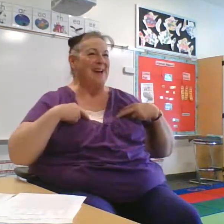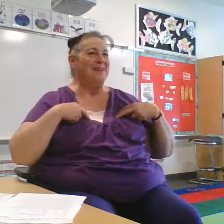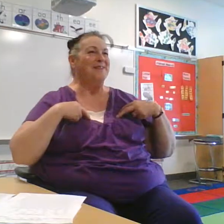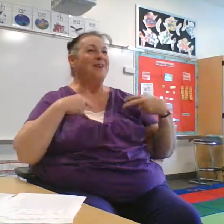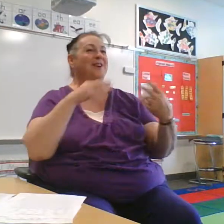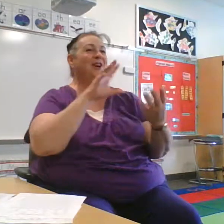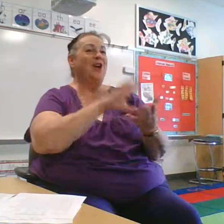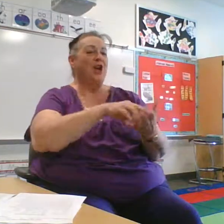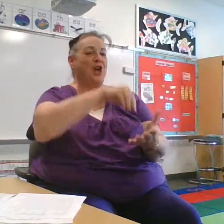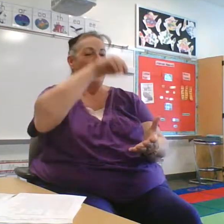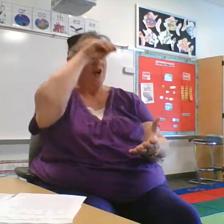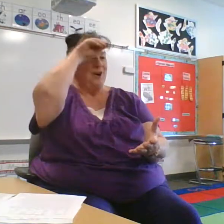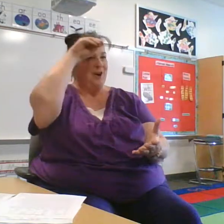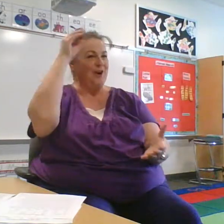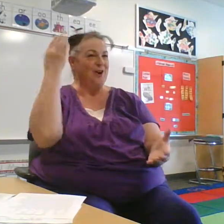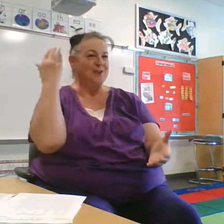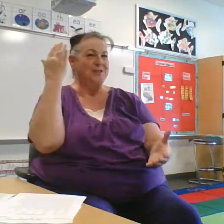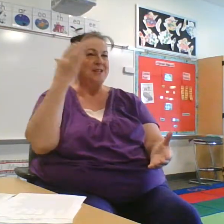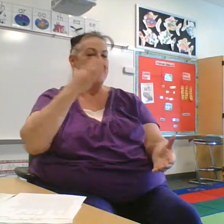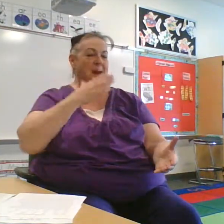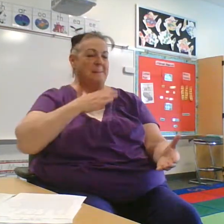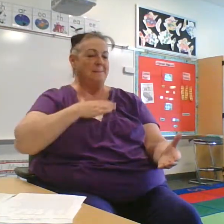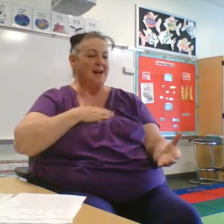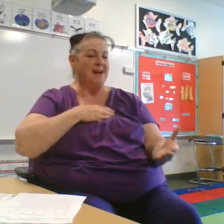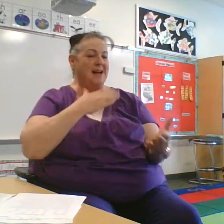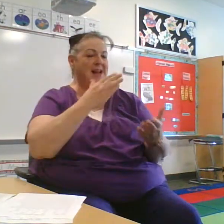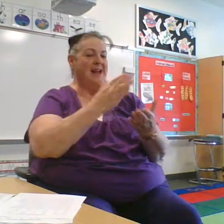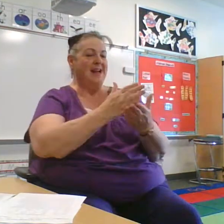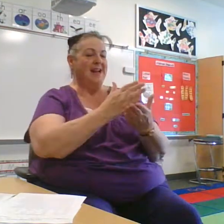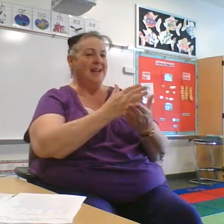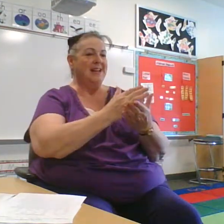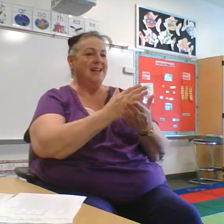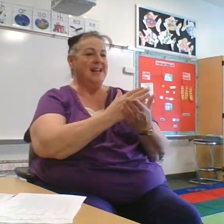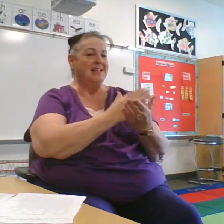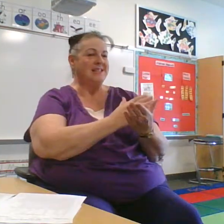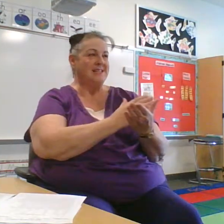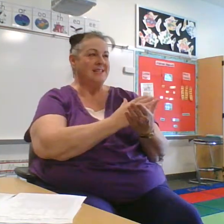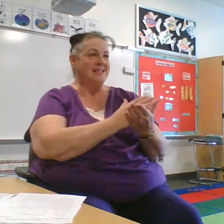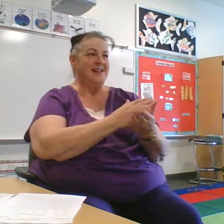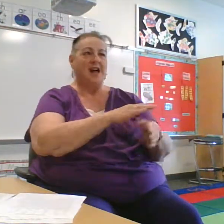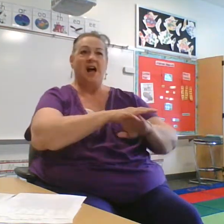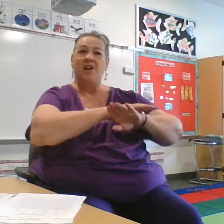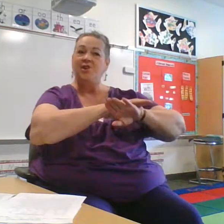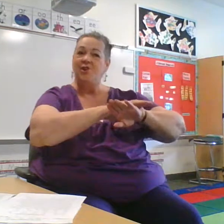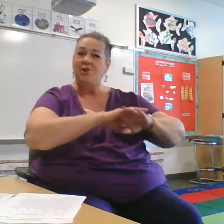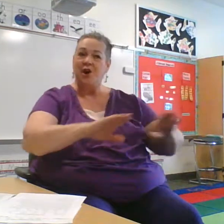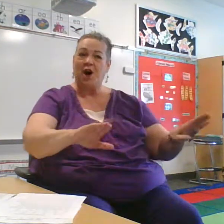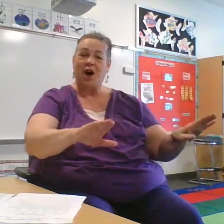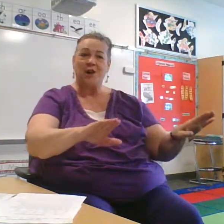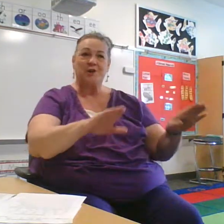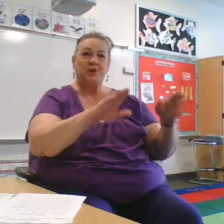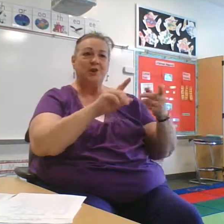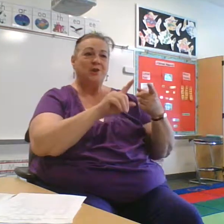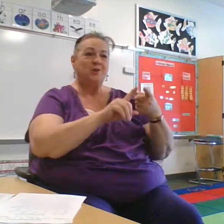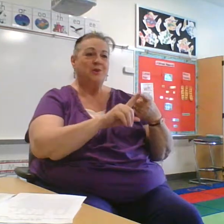have learned my lesson not